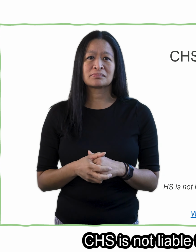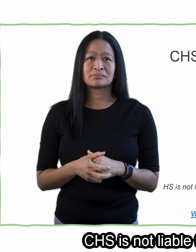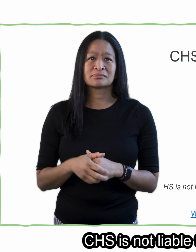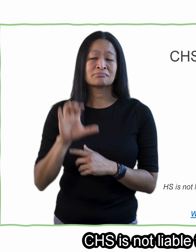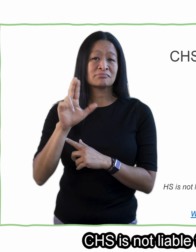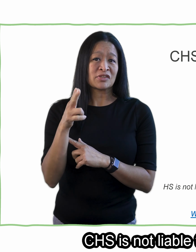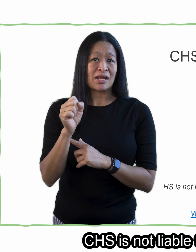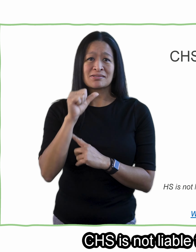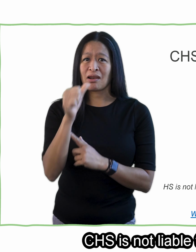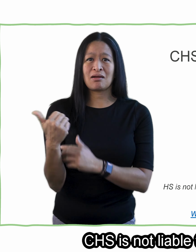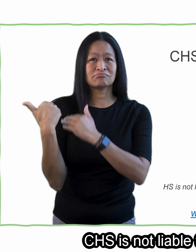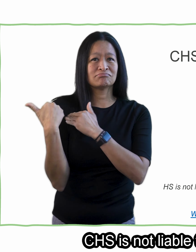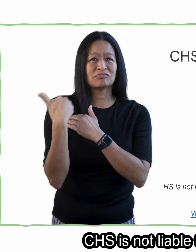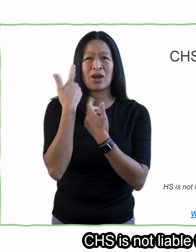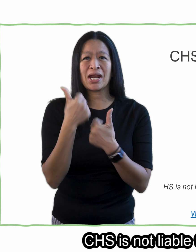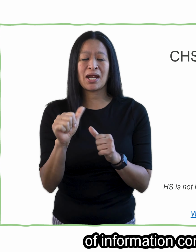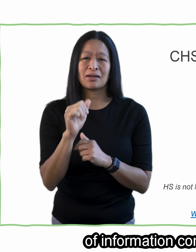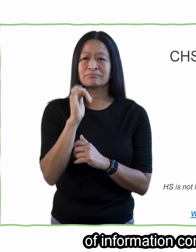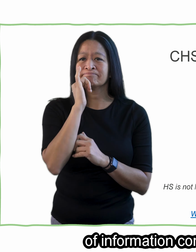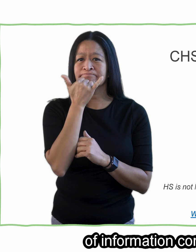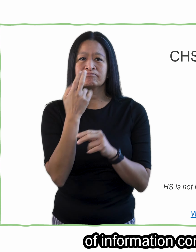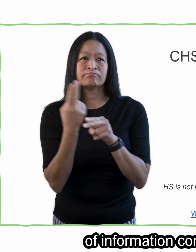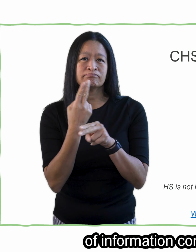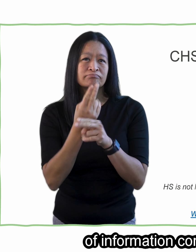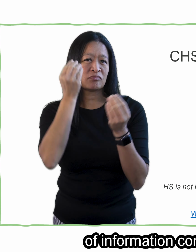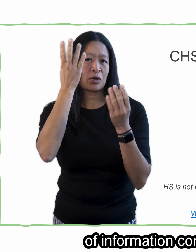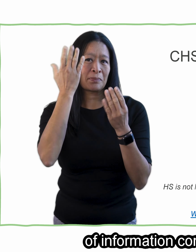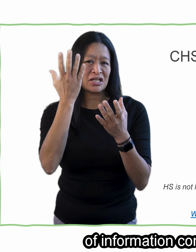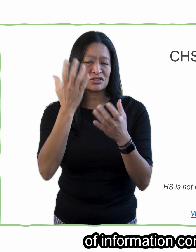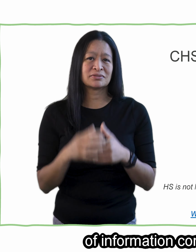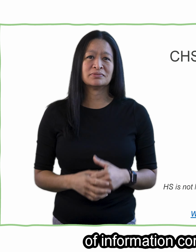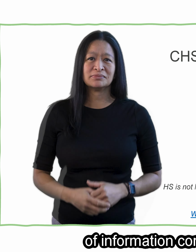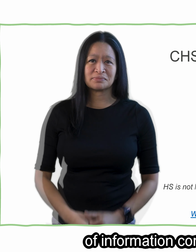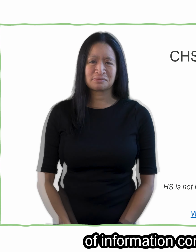CHS is not liable for any misuse of information contained herein.